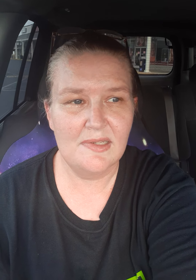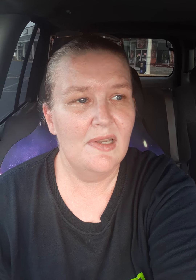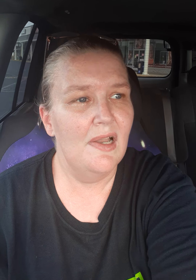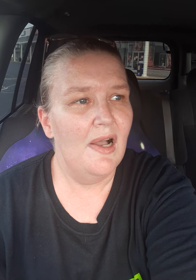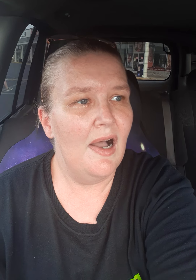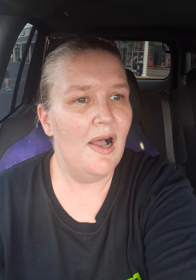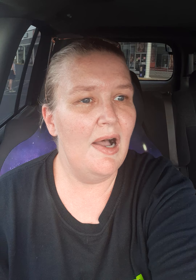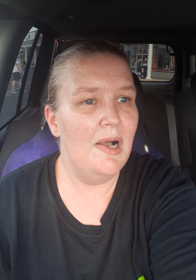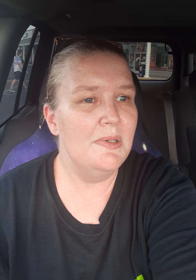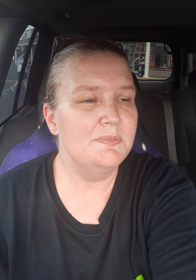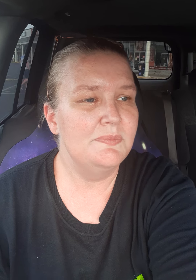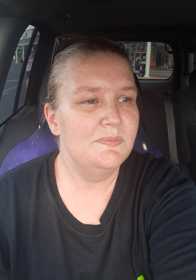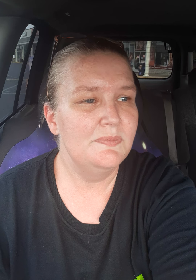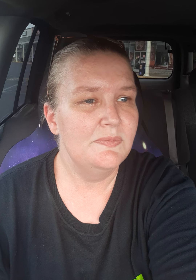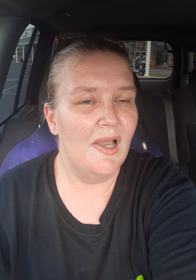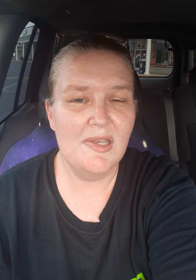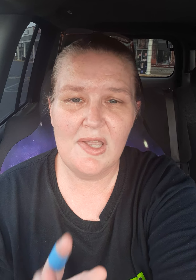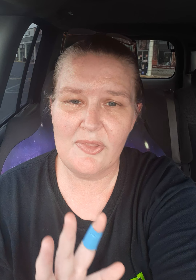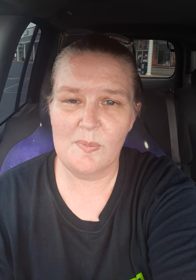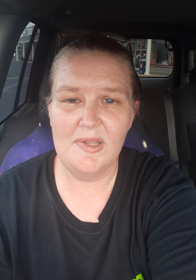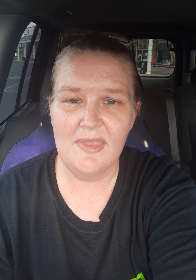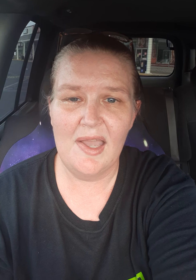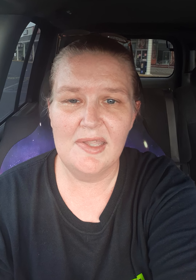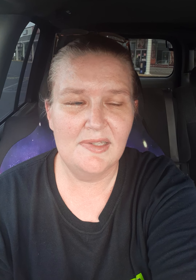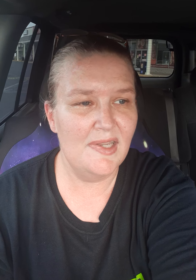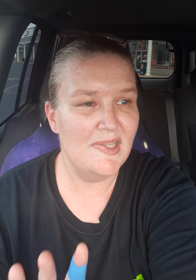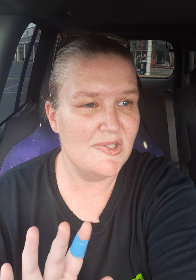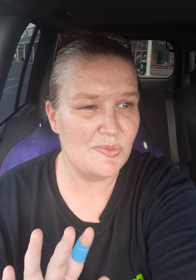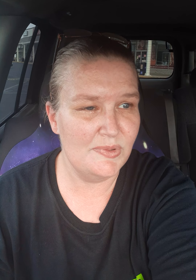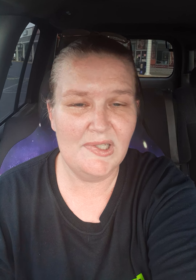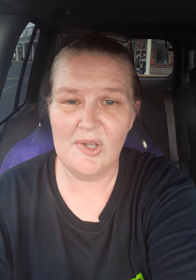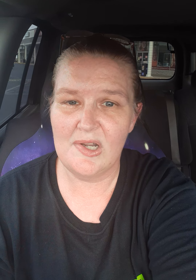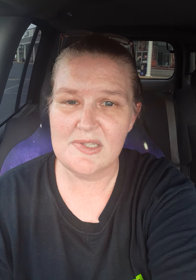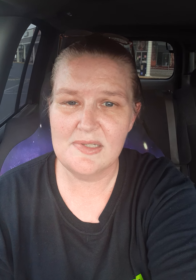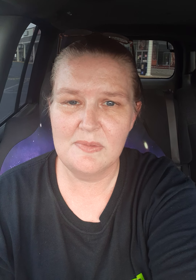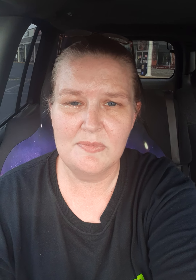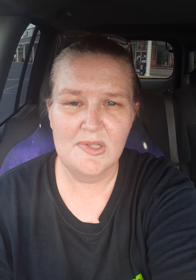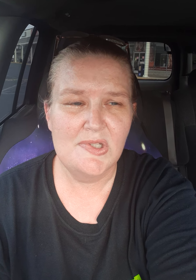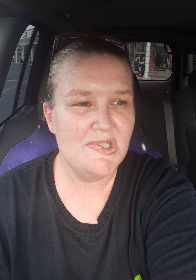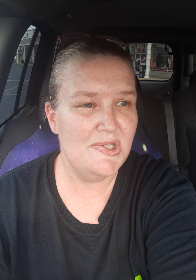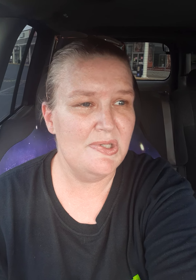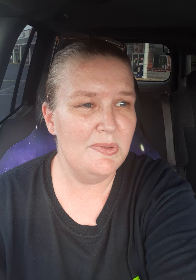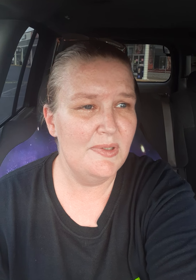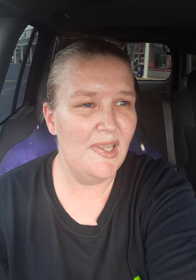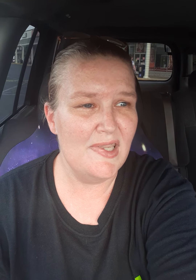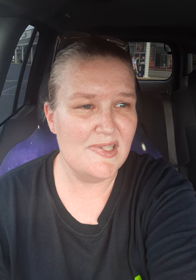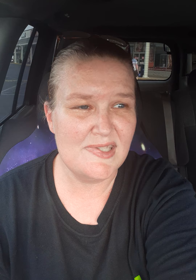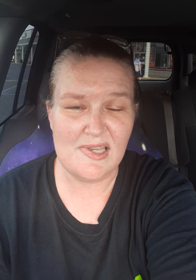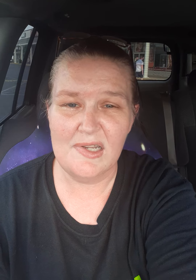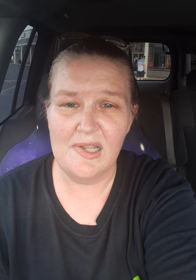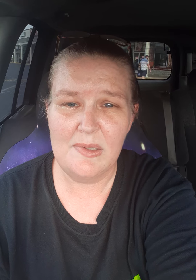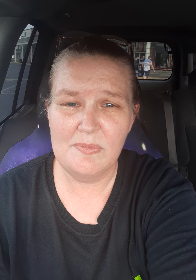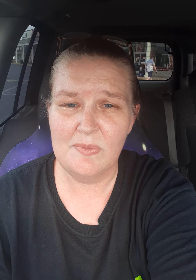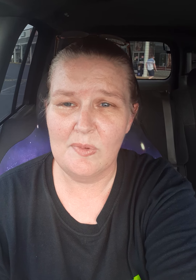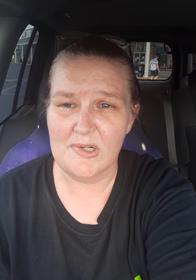Um, another one that is really awesome to do is stuck up or